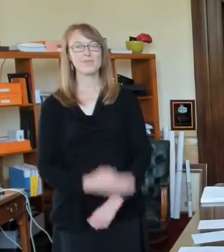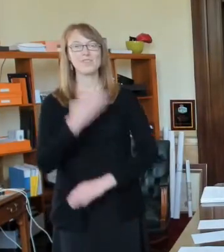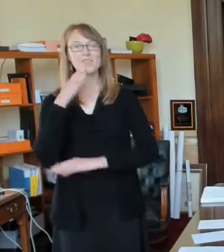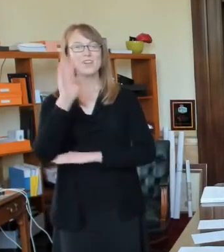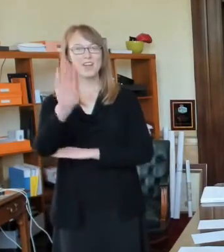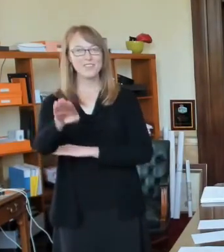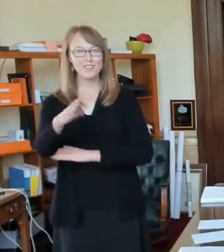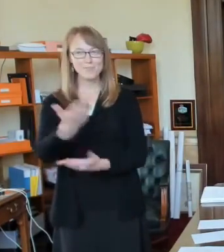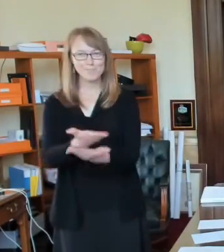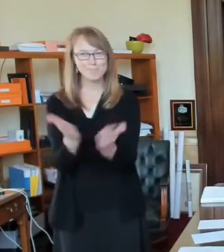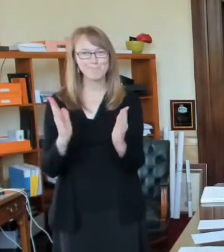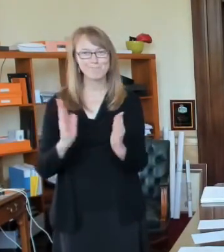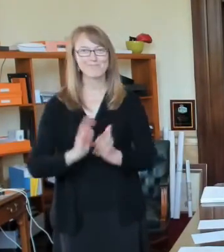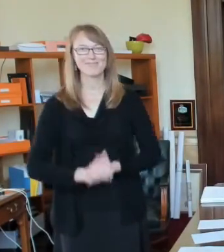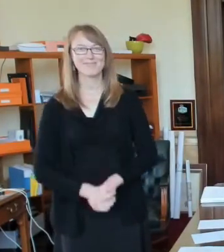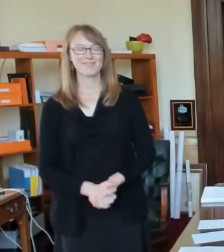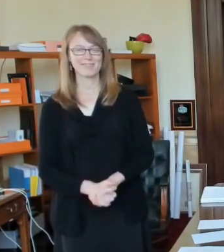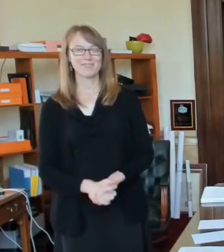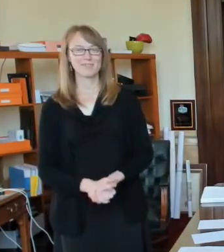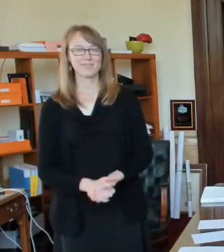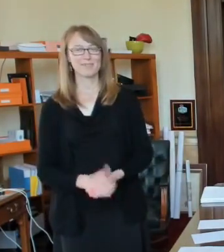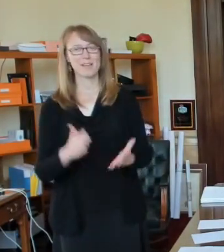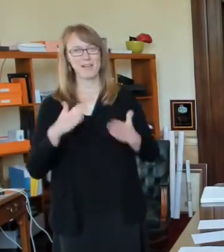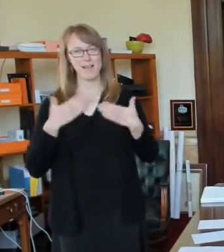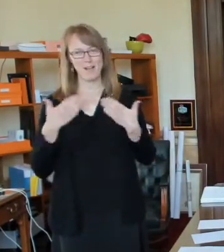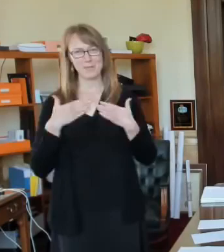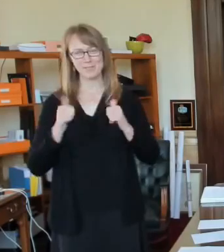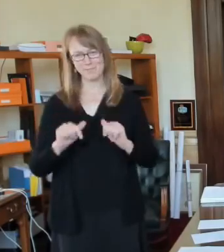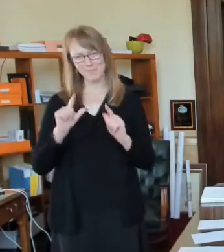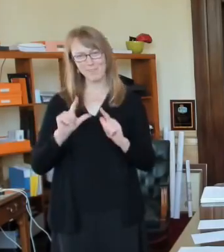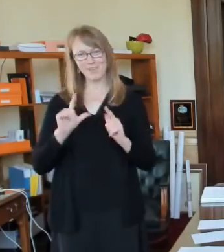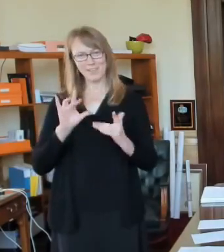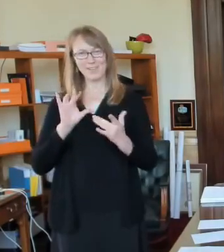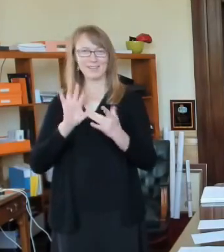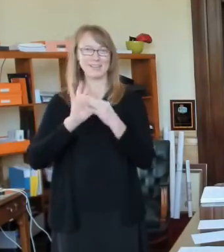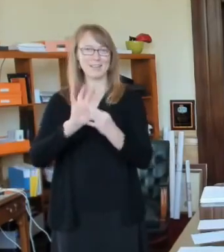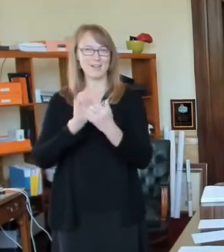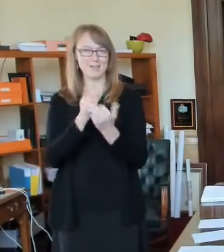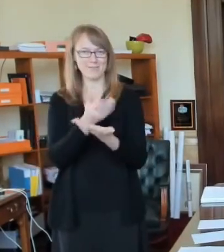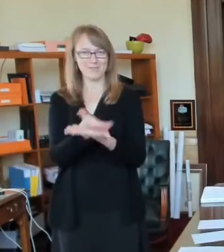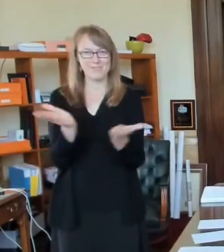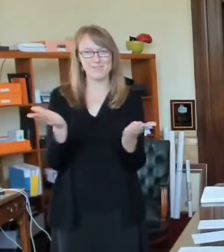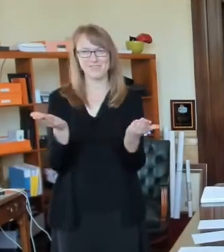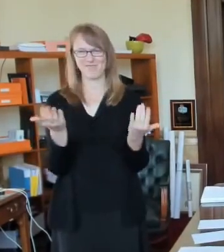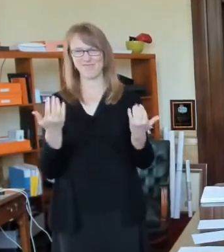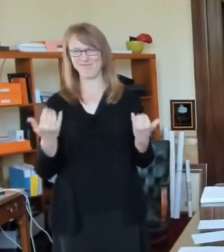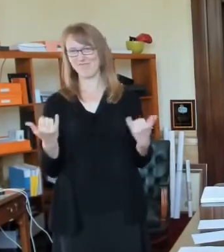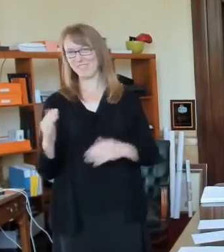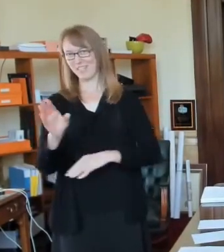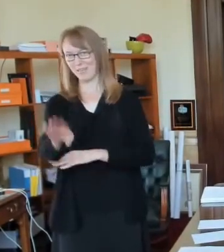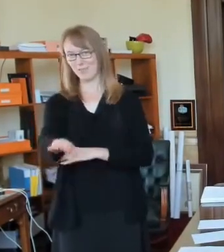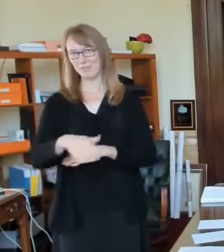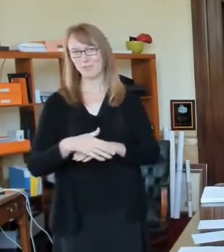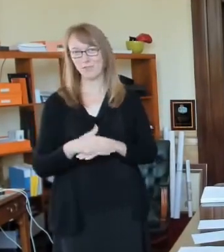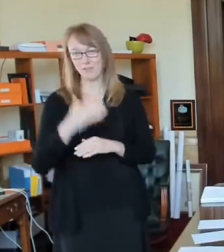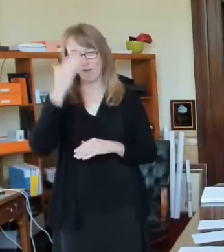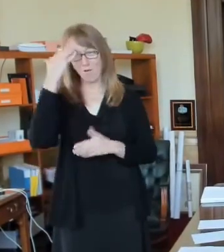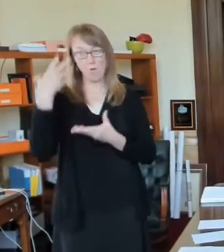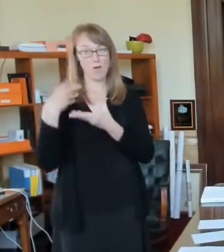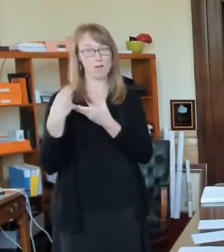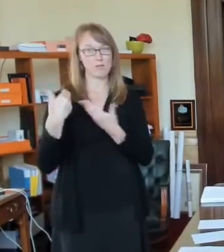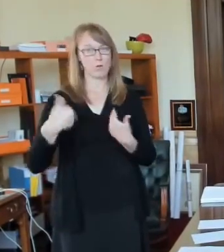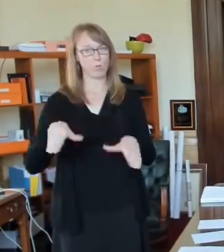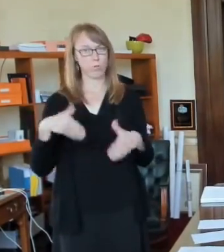Good afternoon, everyone. Glad to be with you again this afternoon. I know it's hot out